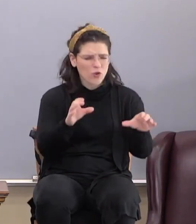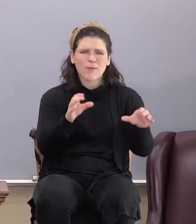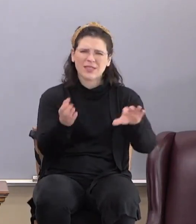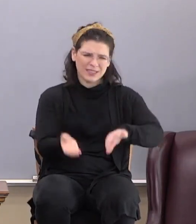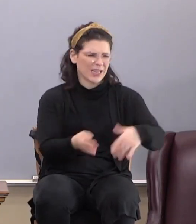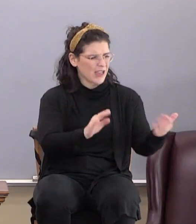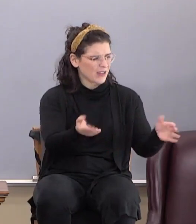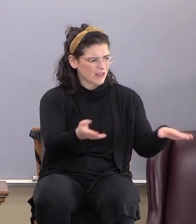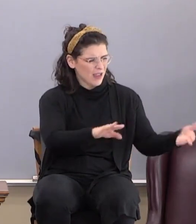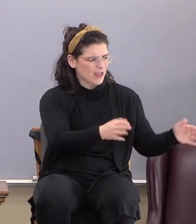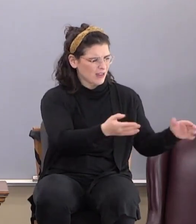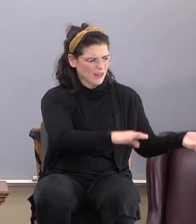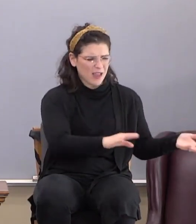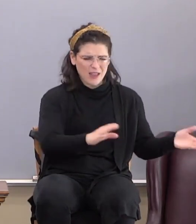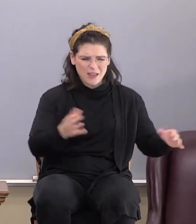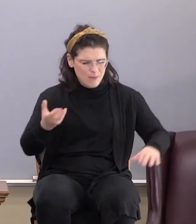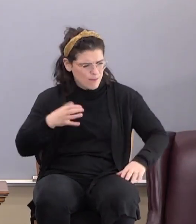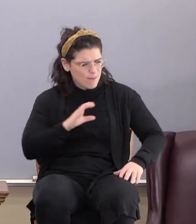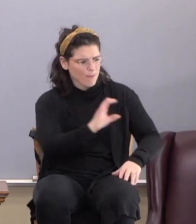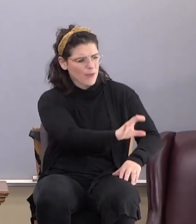empowered by the law,